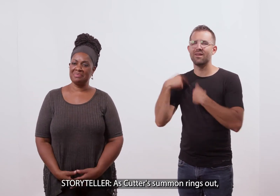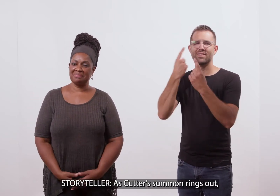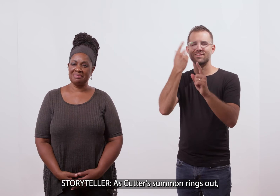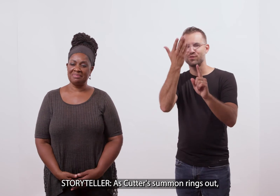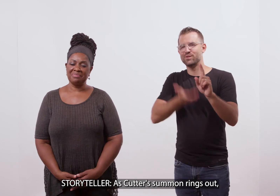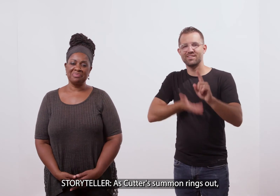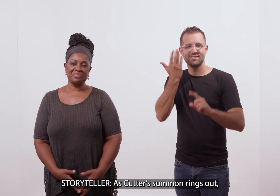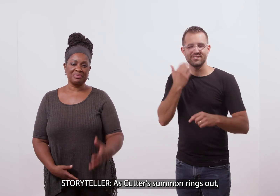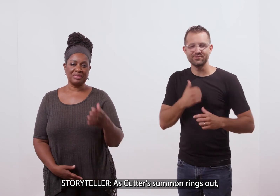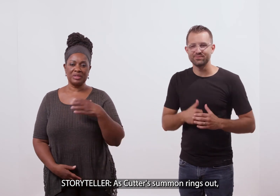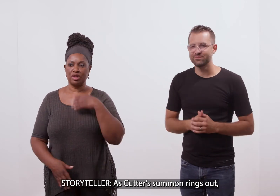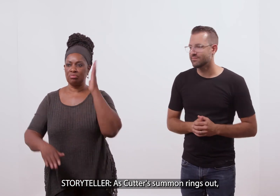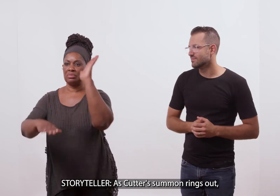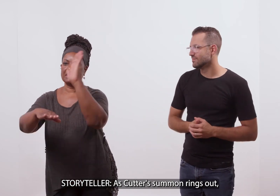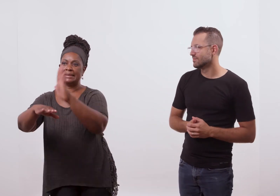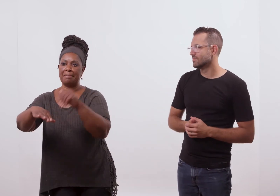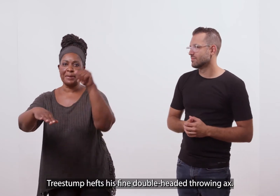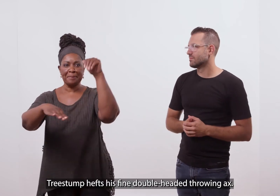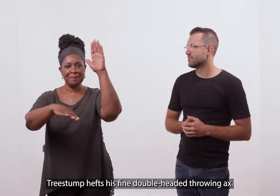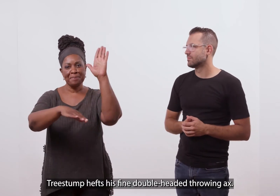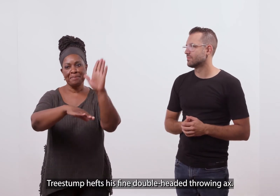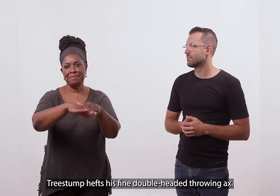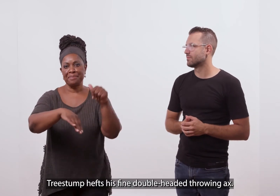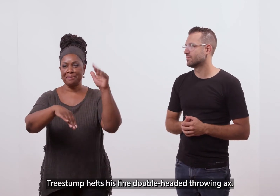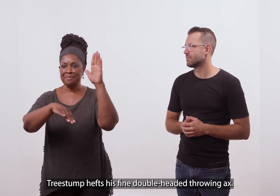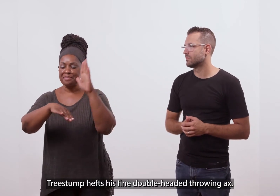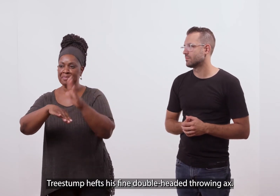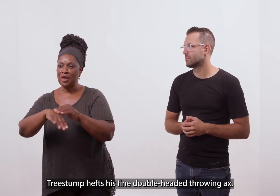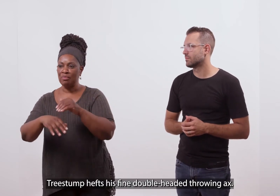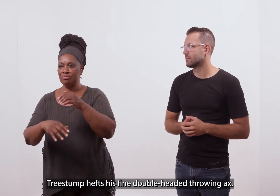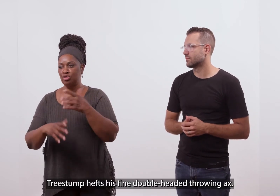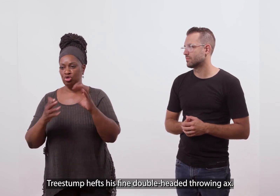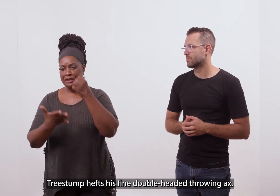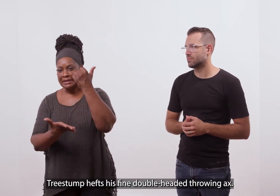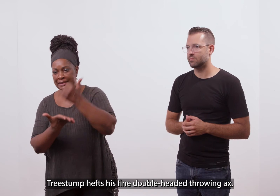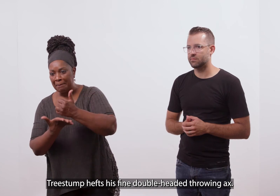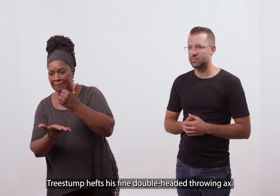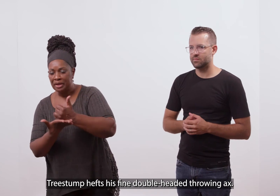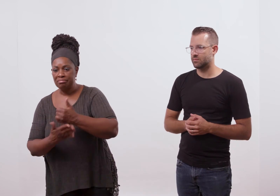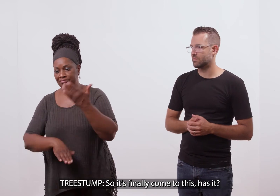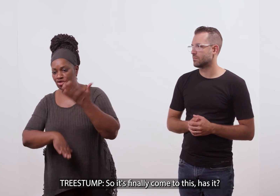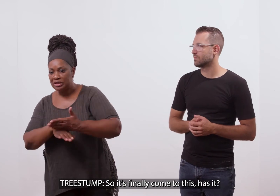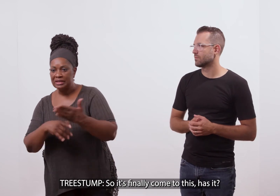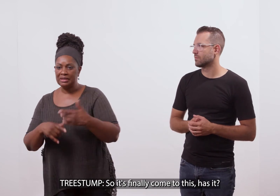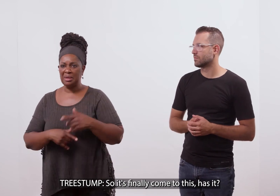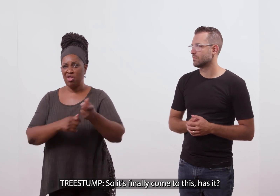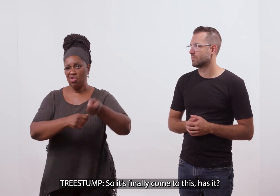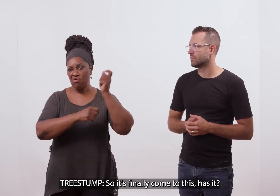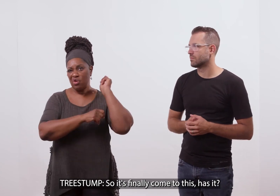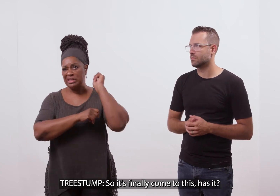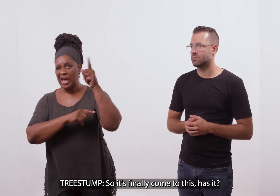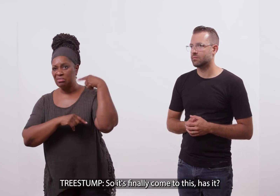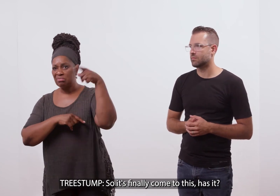As Cutter's summon rings out, Tree Stump hefts his fine double-headed throwing axe. So it's finally come to this, has